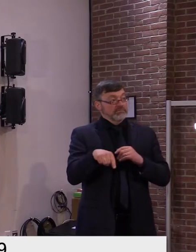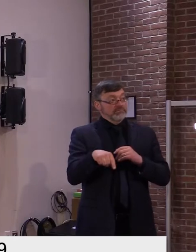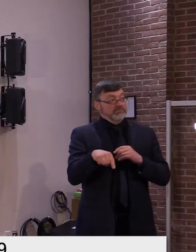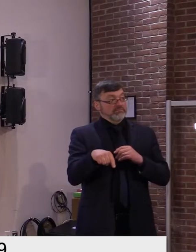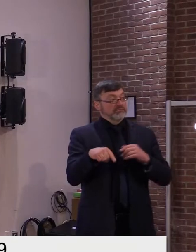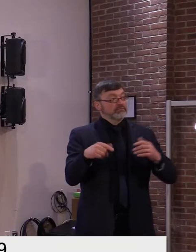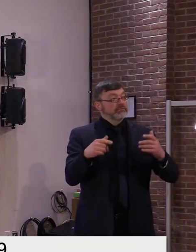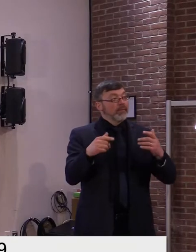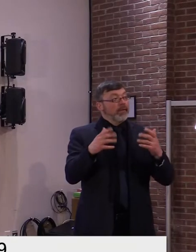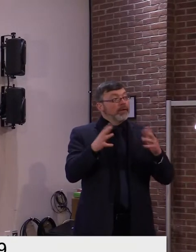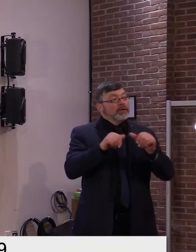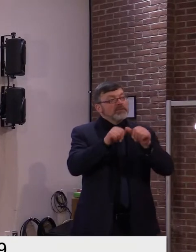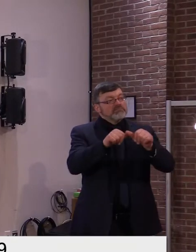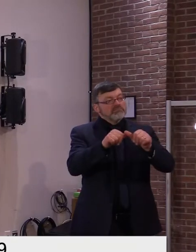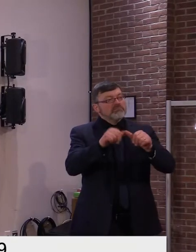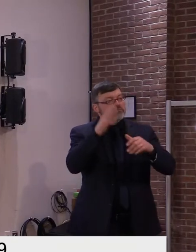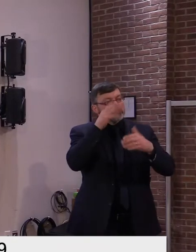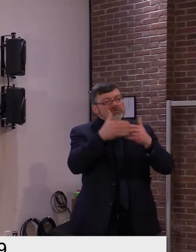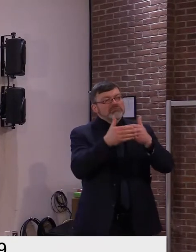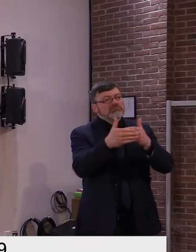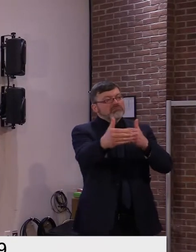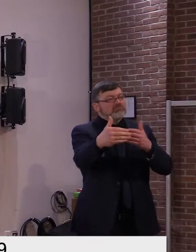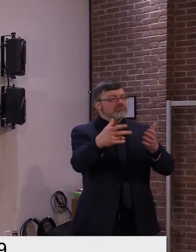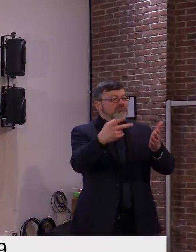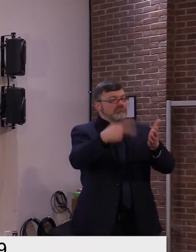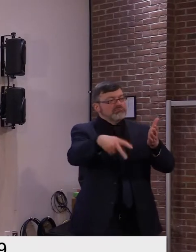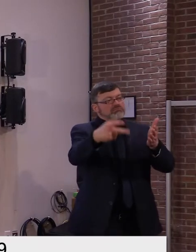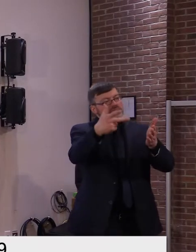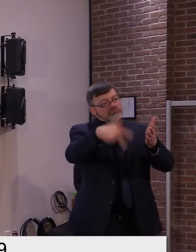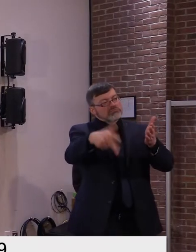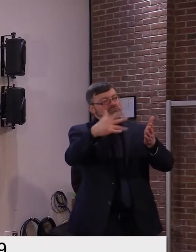weeks before we see that drop towards the end of the month.